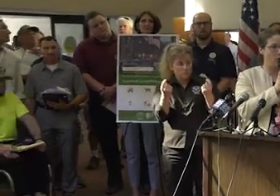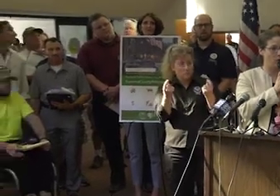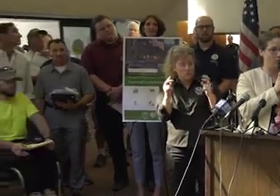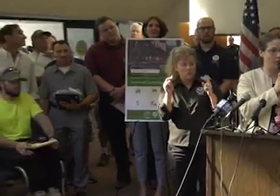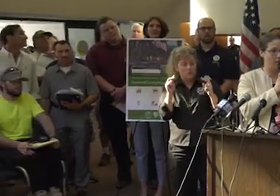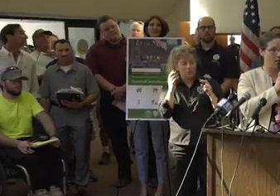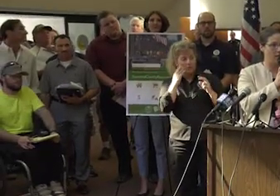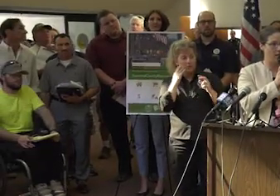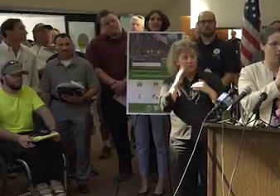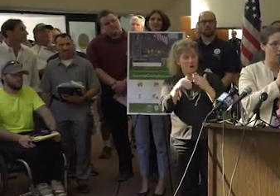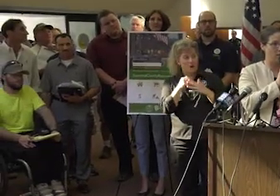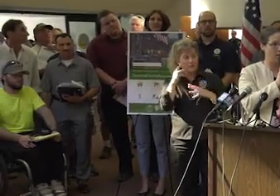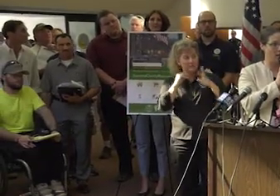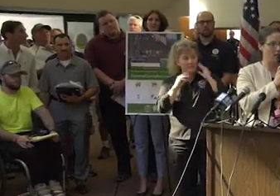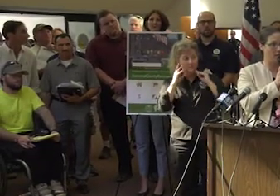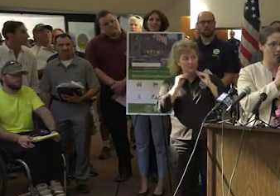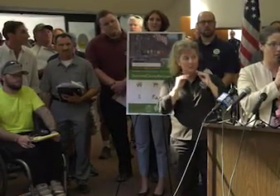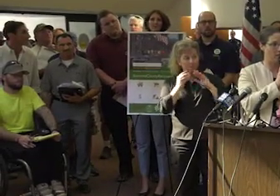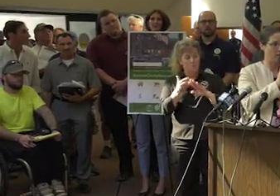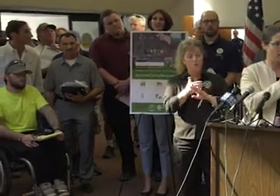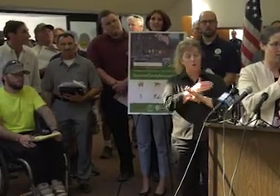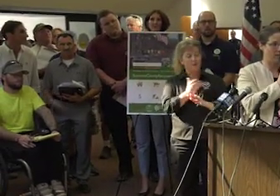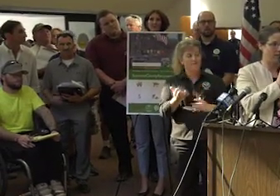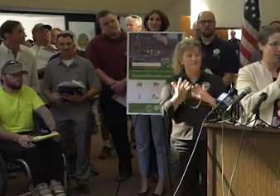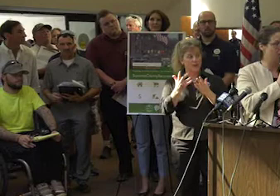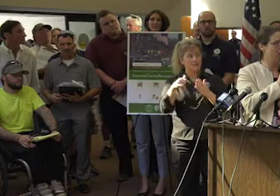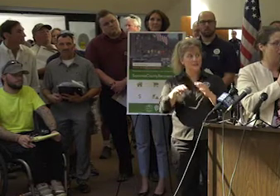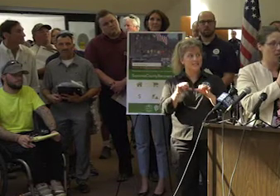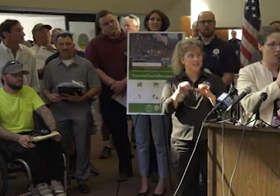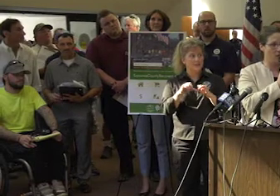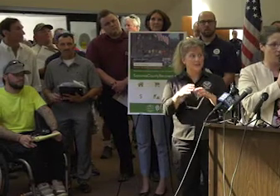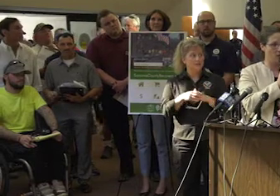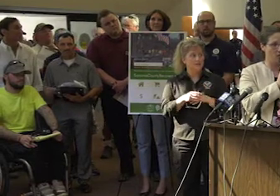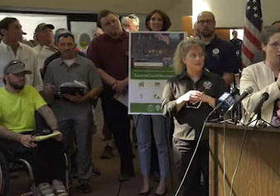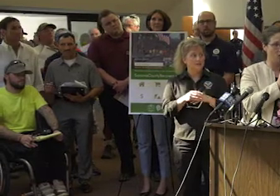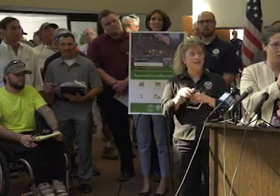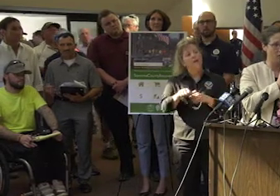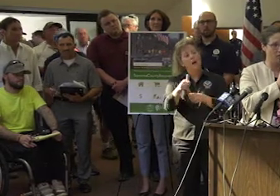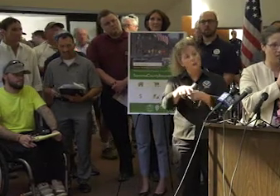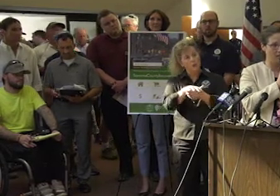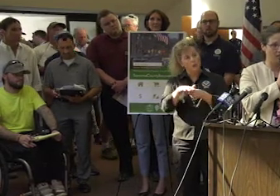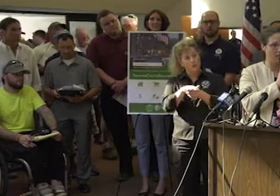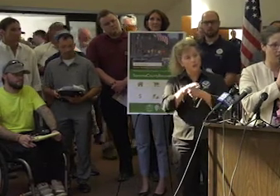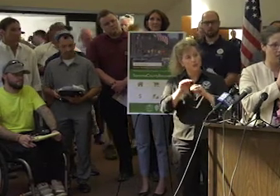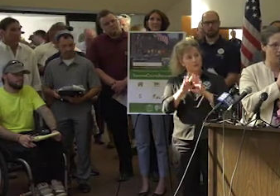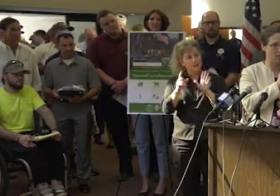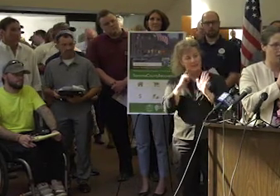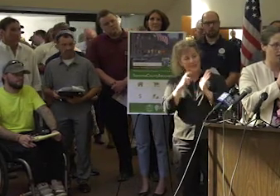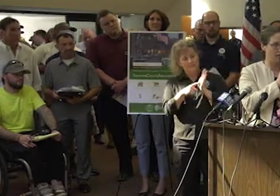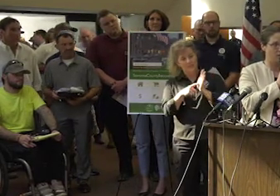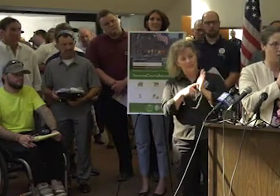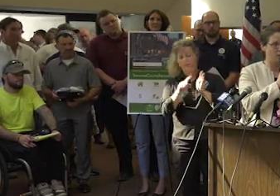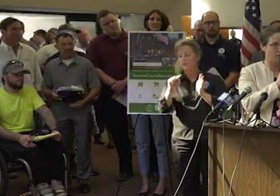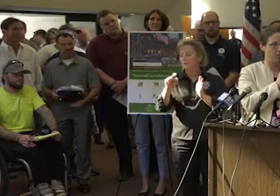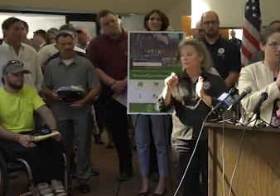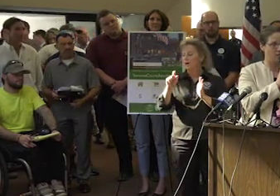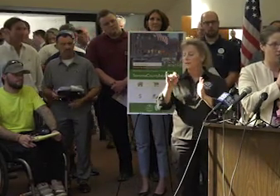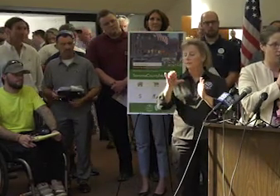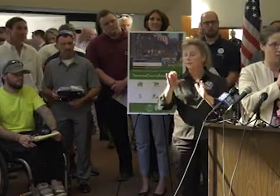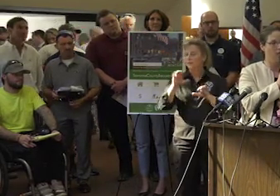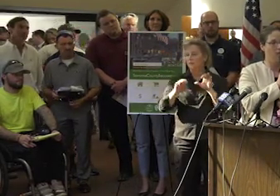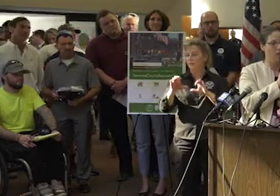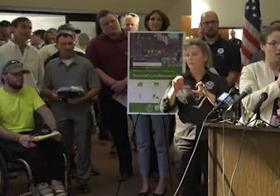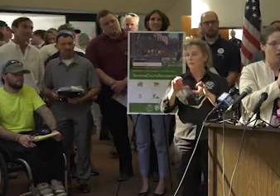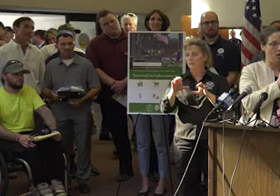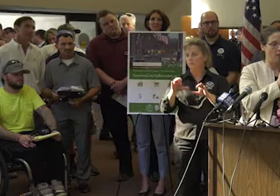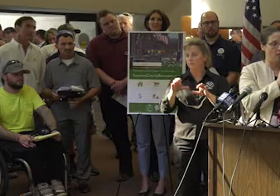known from all of the experiences of prior fires of this size in other locations, which have clearly indicated that there are toxic chemicals that are